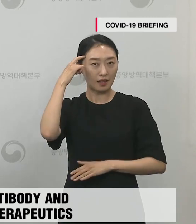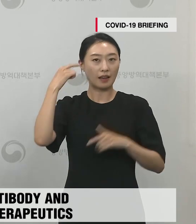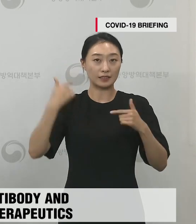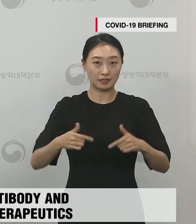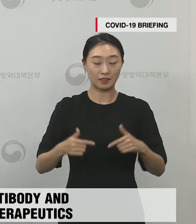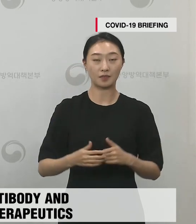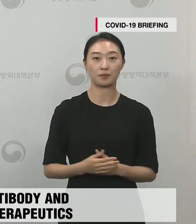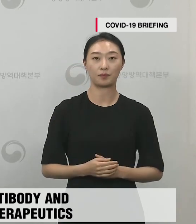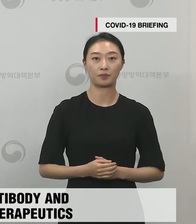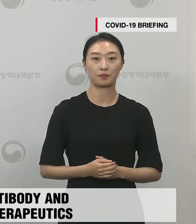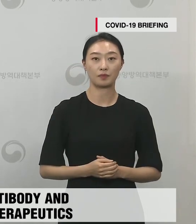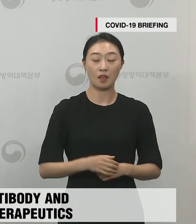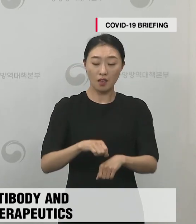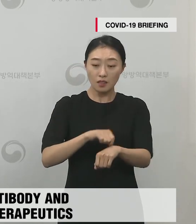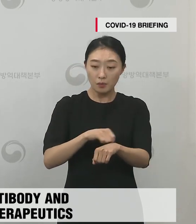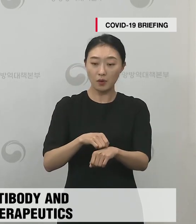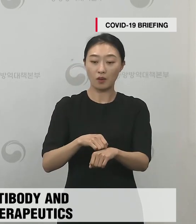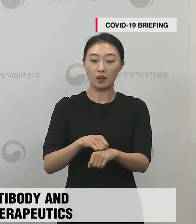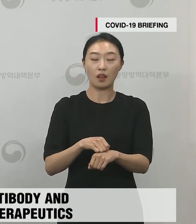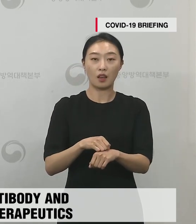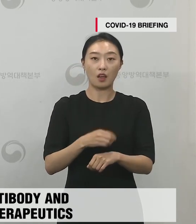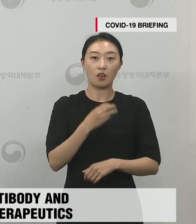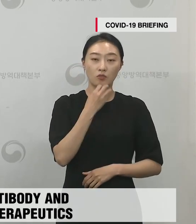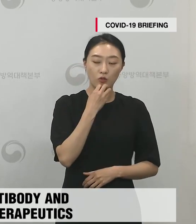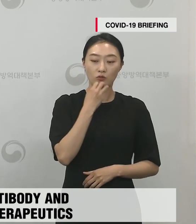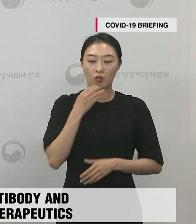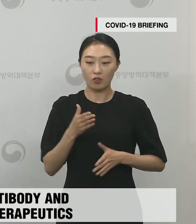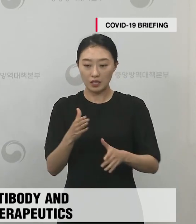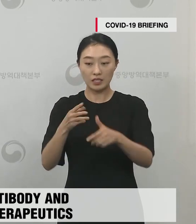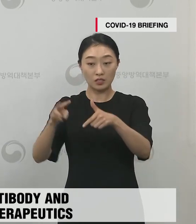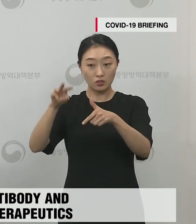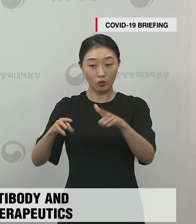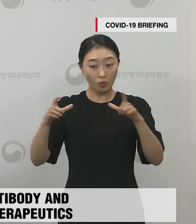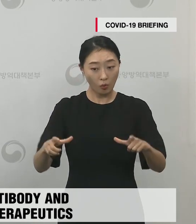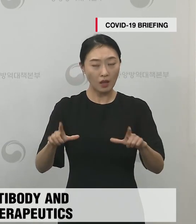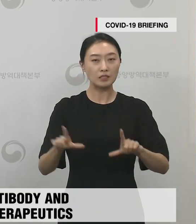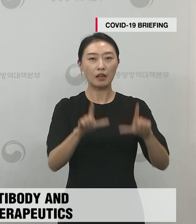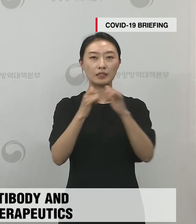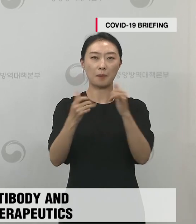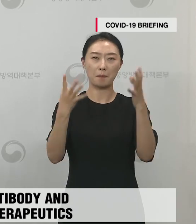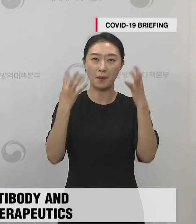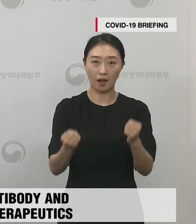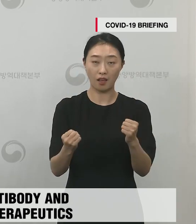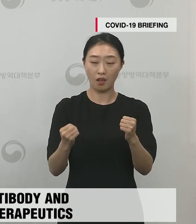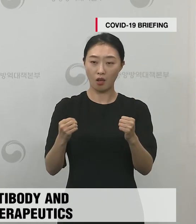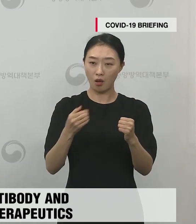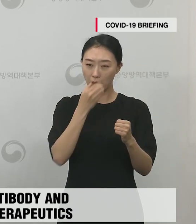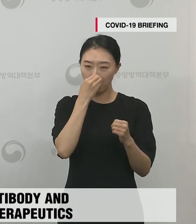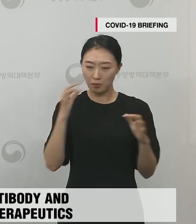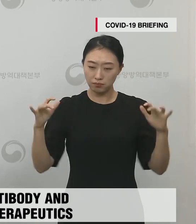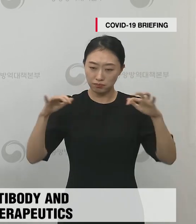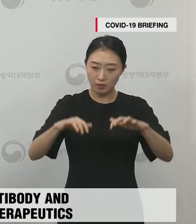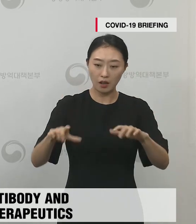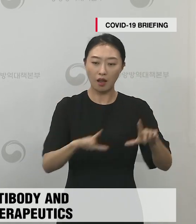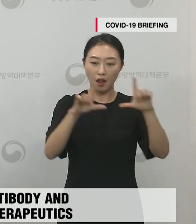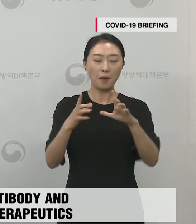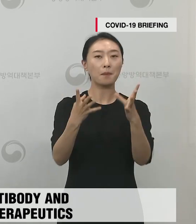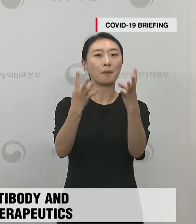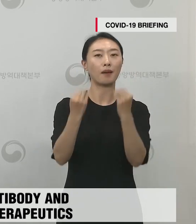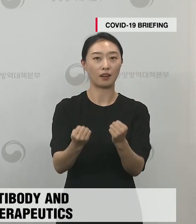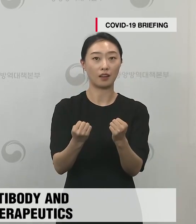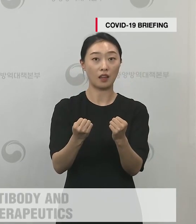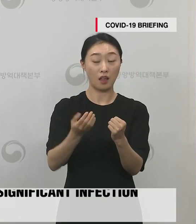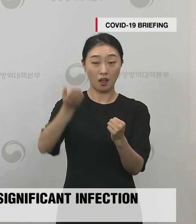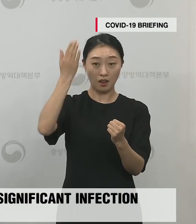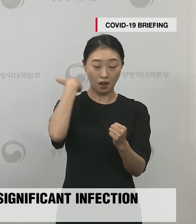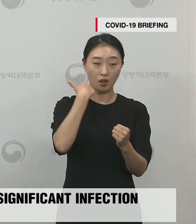trend. And this is our determination. And as for the metropolitan area, it is more populated, it is more densely populated. So